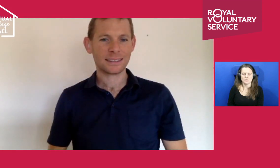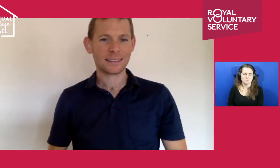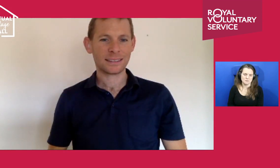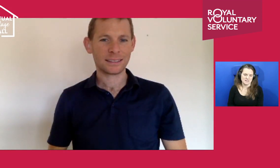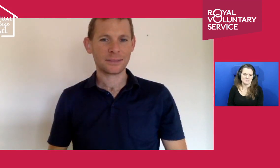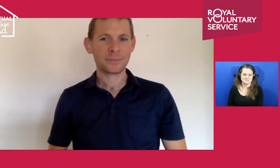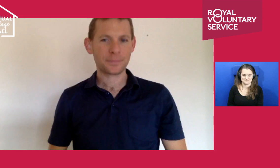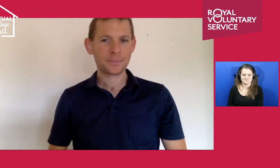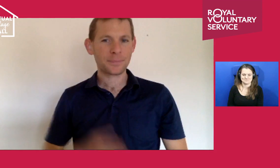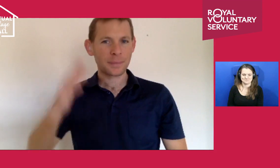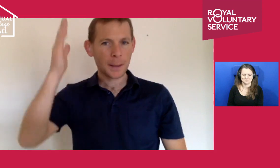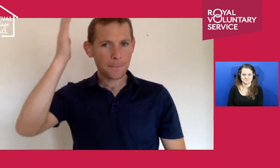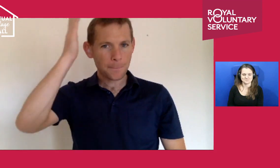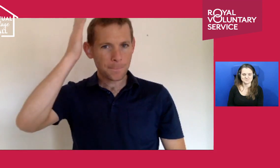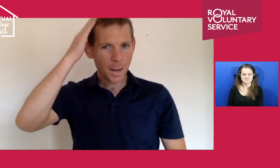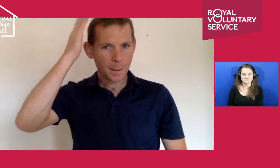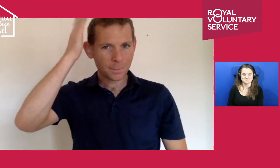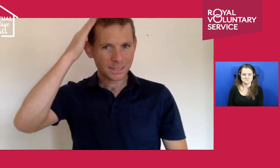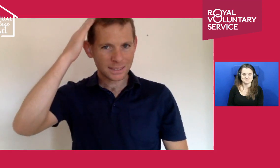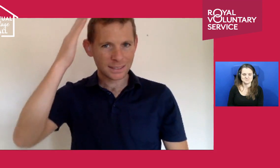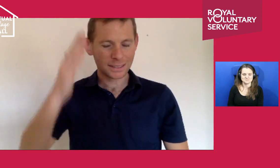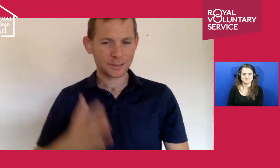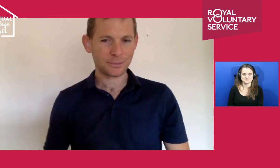Mother or mummy.